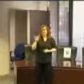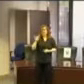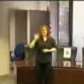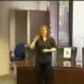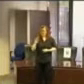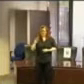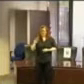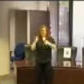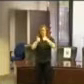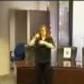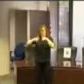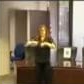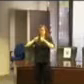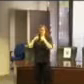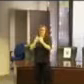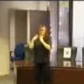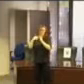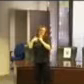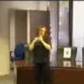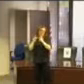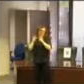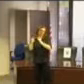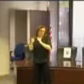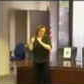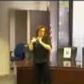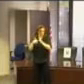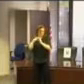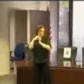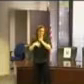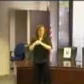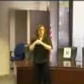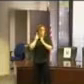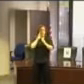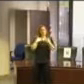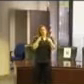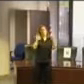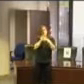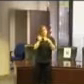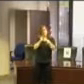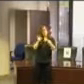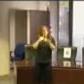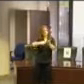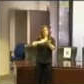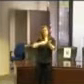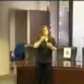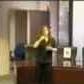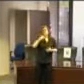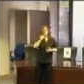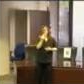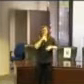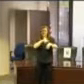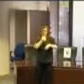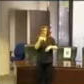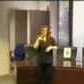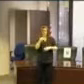Rules and Regulations. There will be a public comment hearing for these rules on September the 15th at 11:30 a.m.